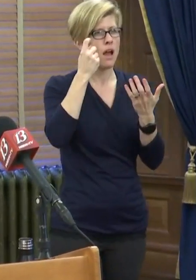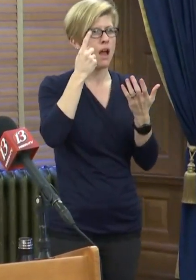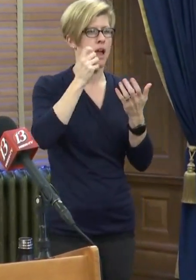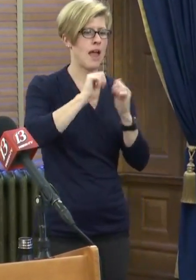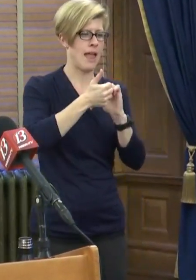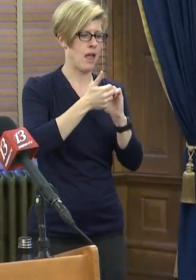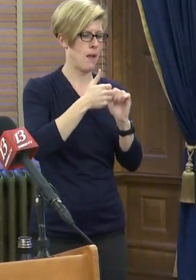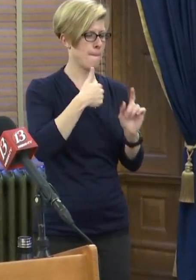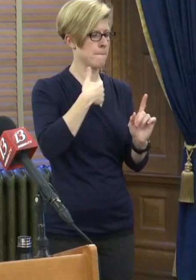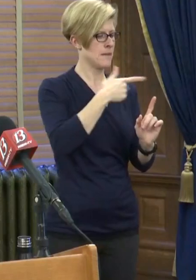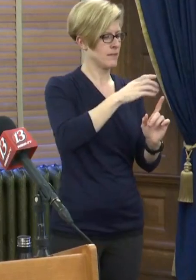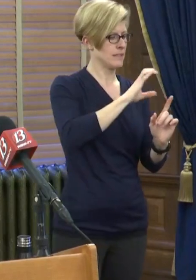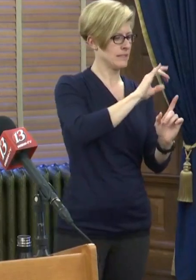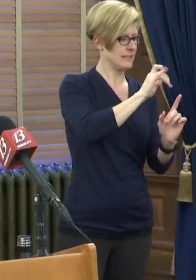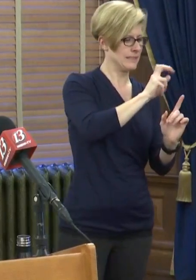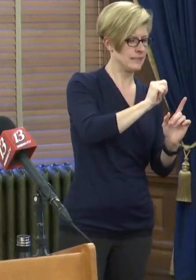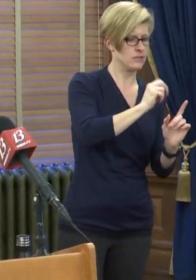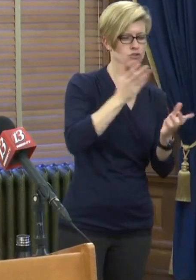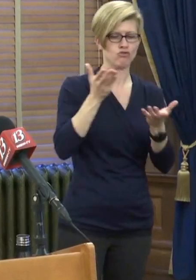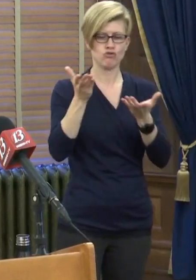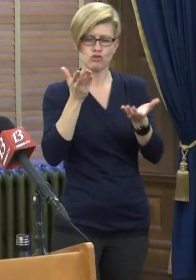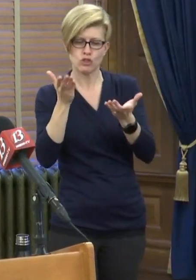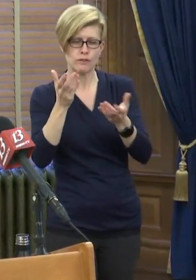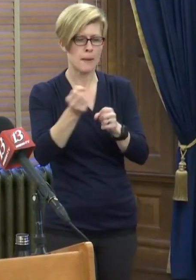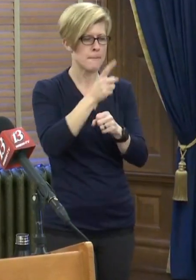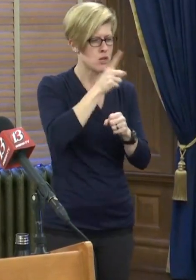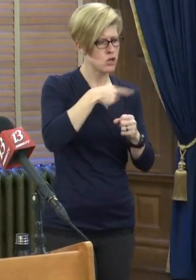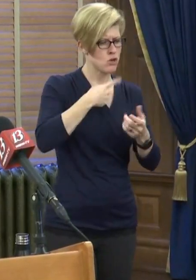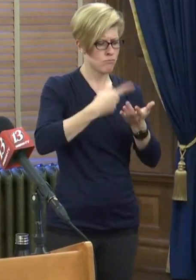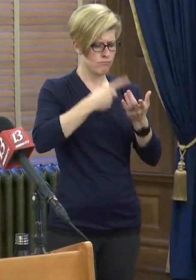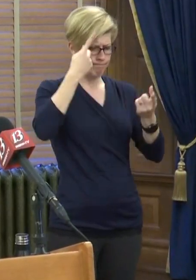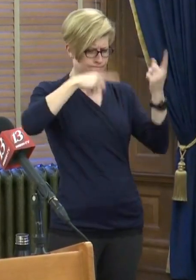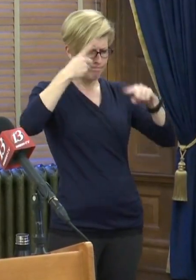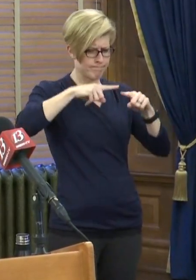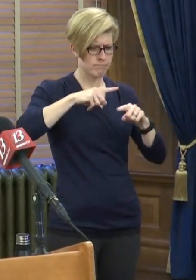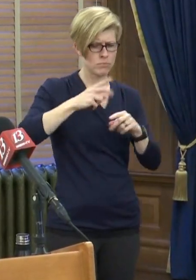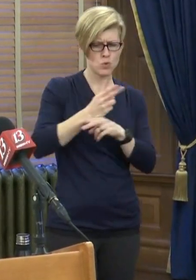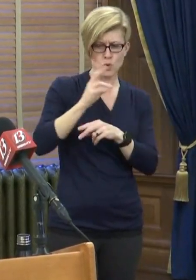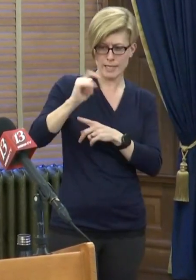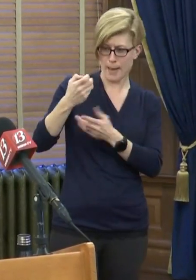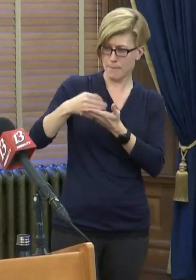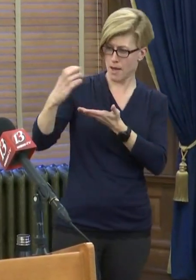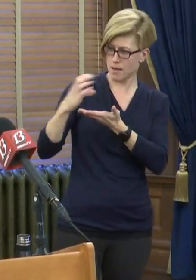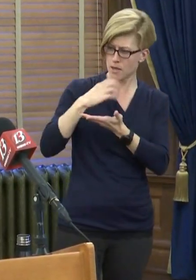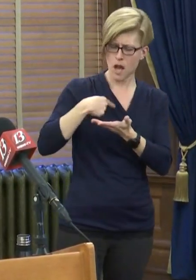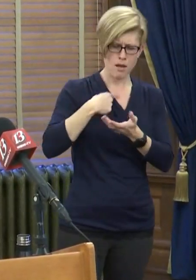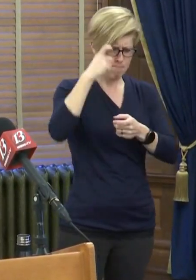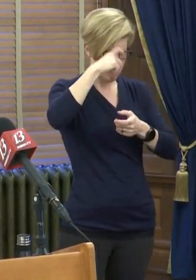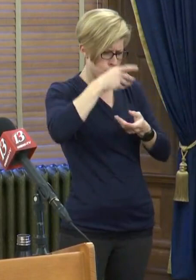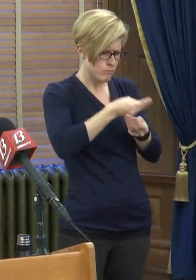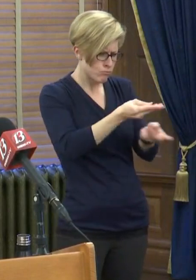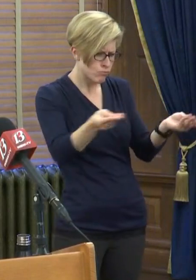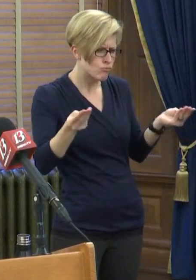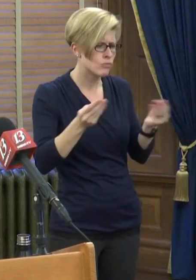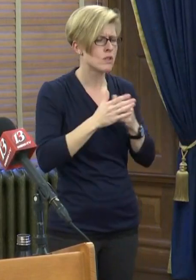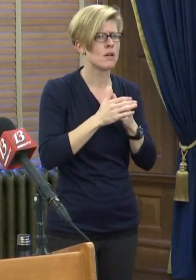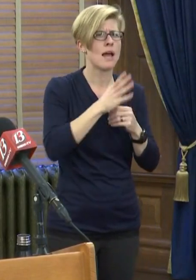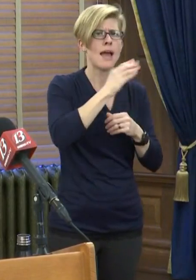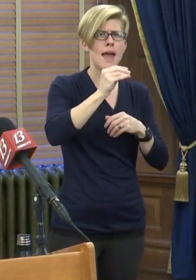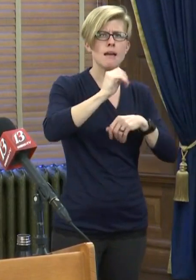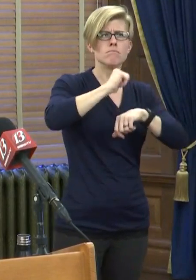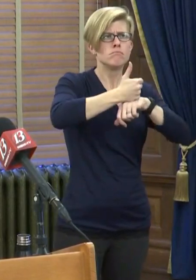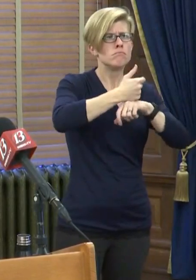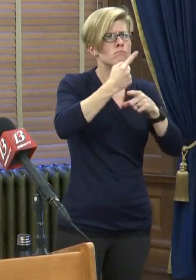creating citizen services, being a good steward of tax dollars, and assuring the programs that we invest in have viable foundations and